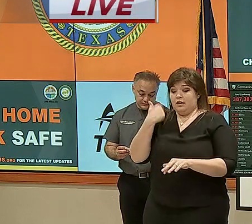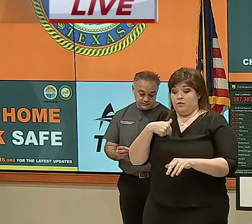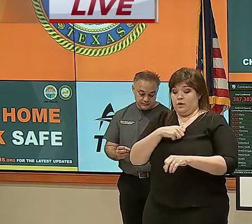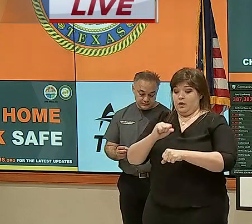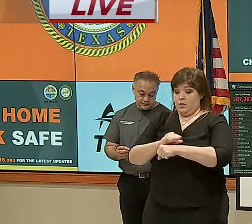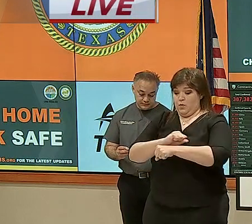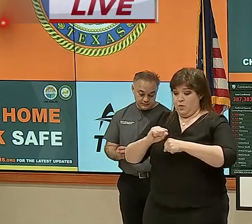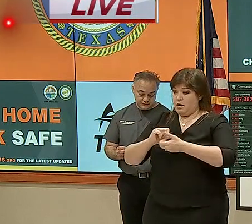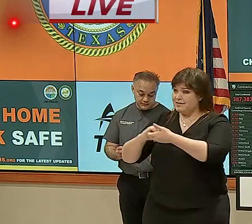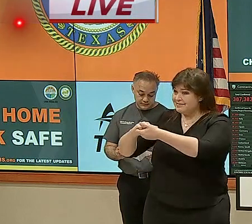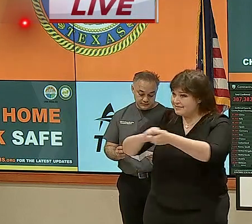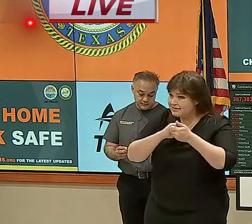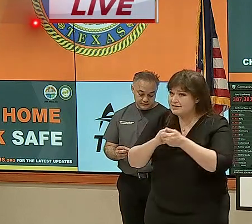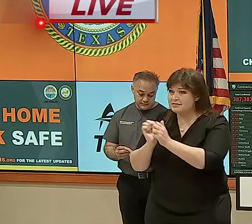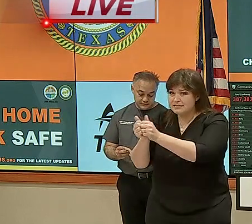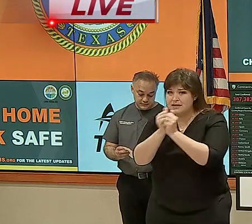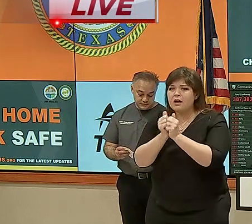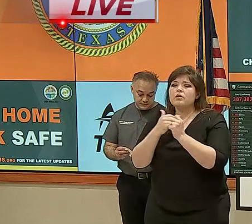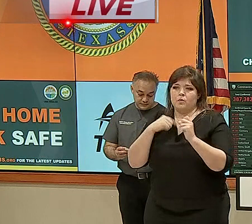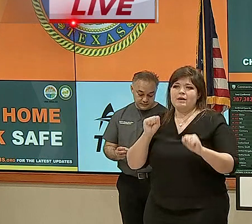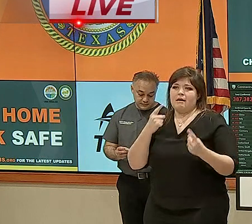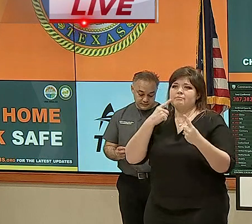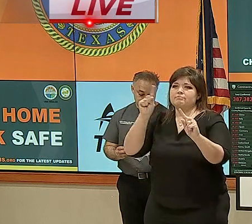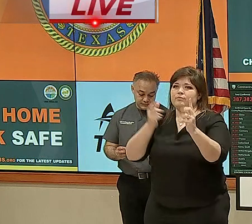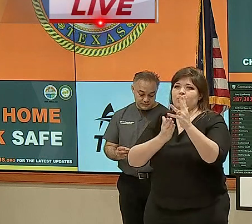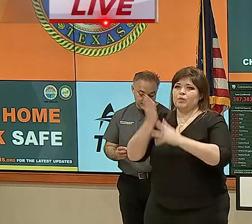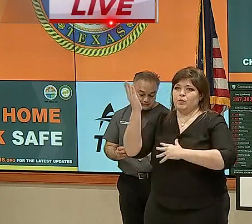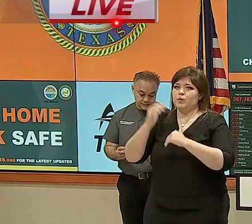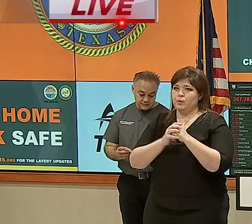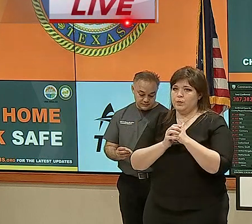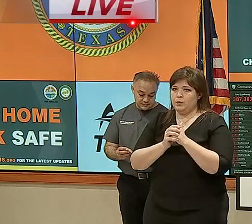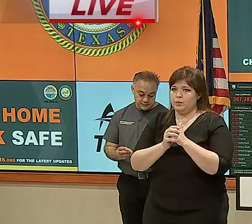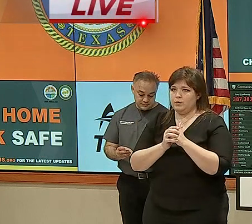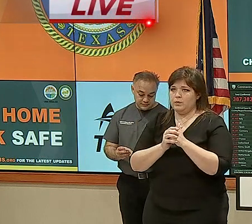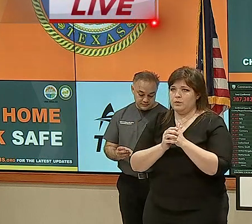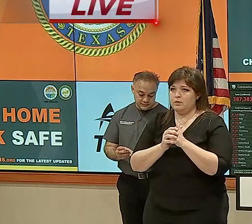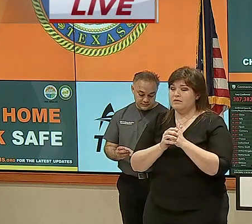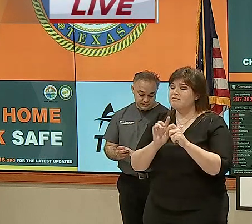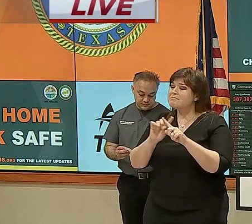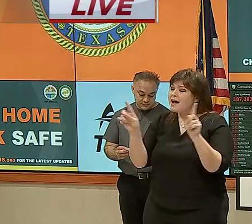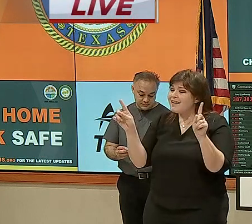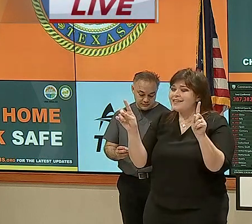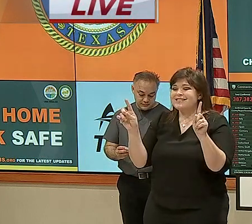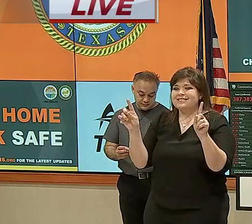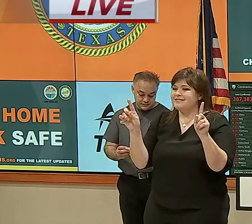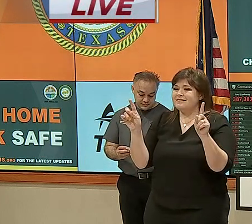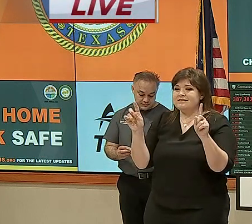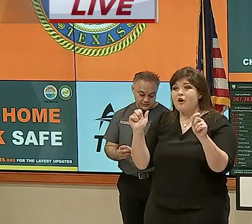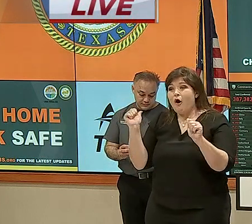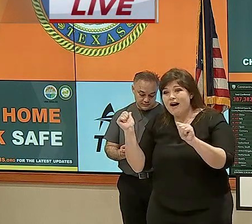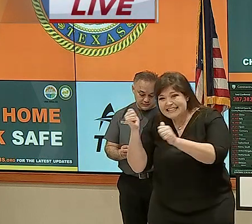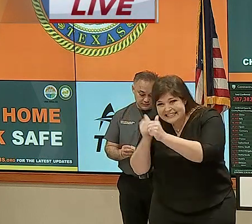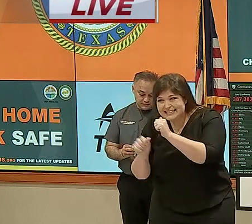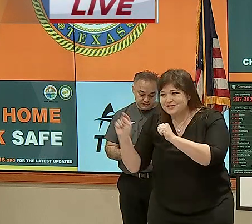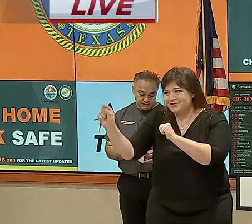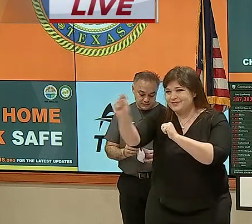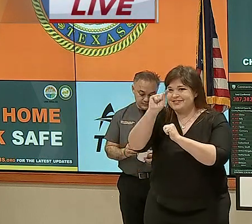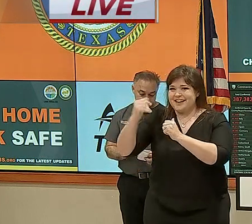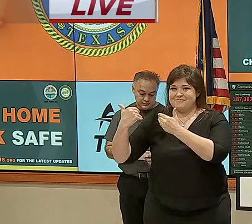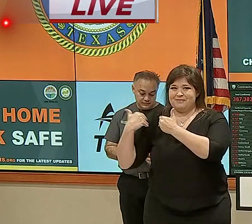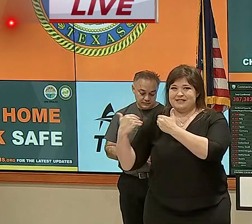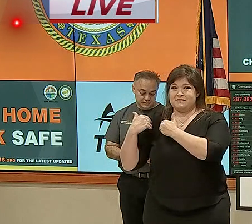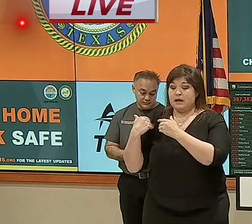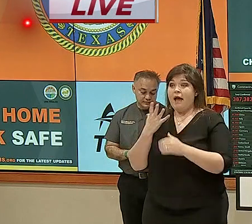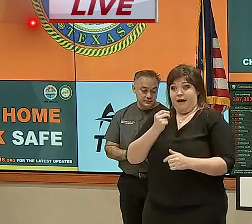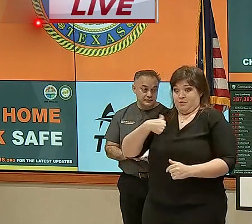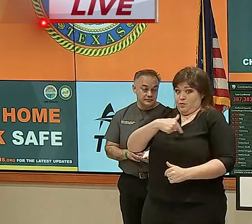in this, we will be able to make it through. But it's incumbent upon all of us, including all of us in